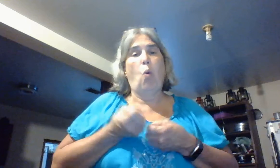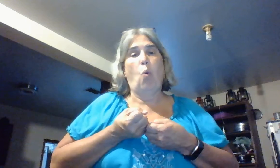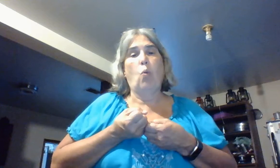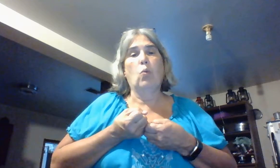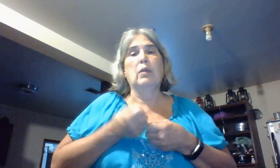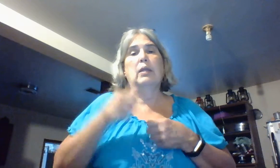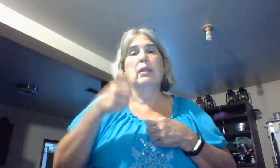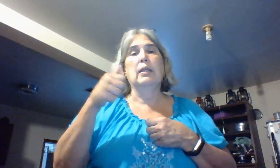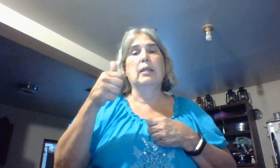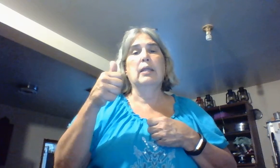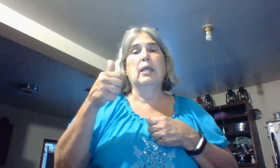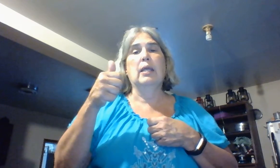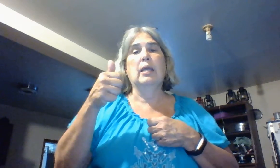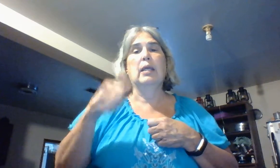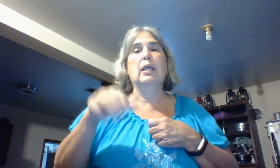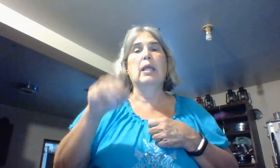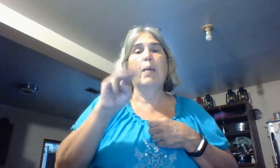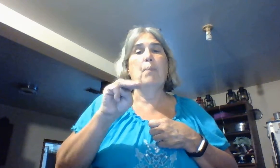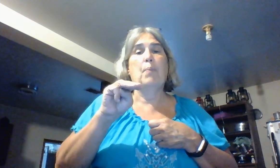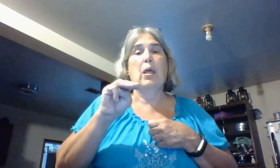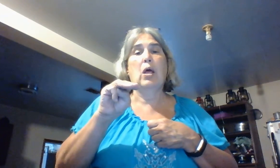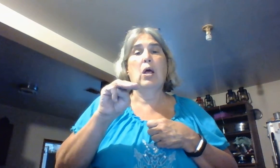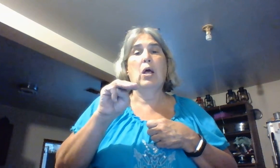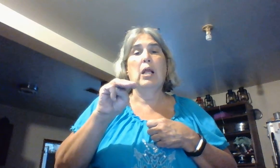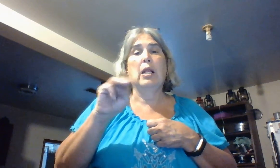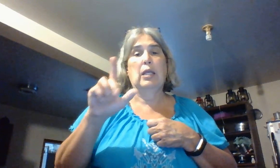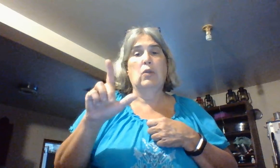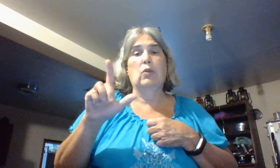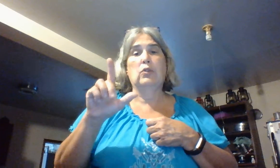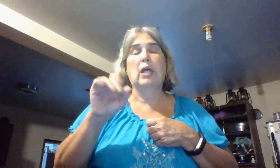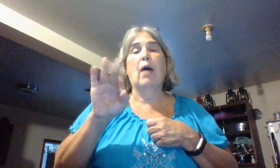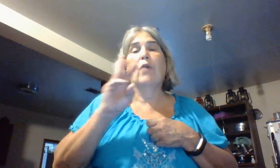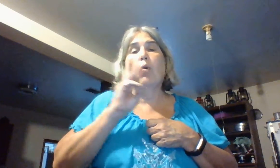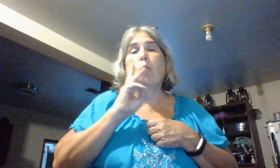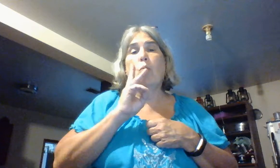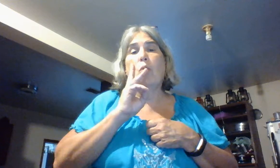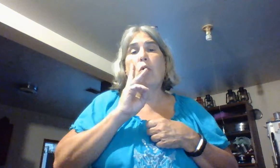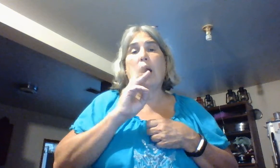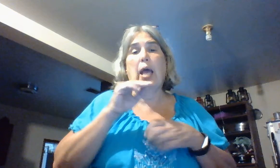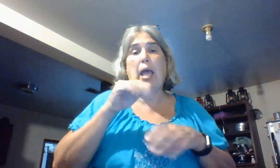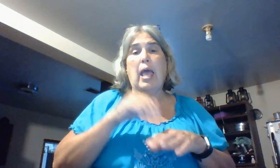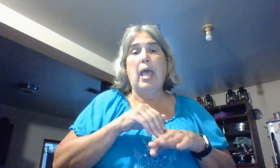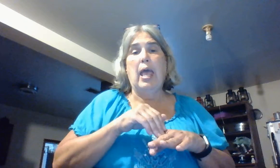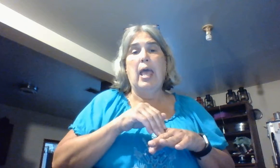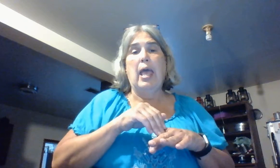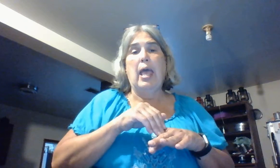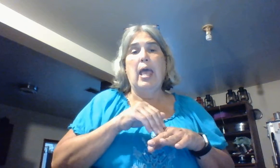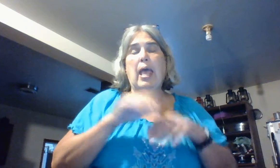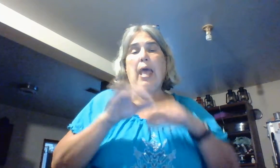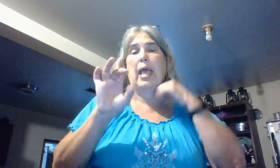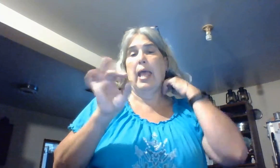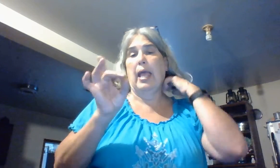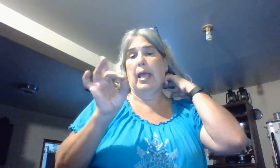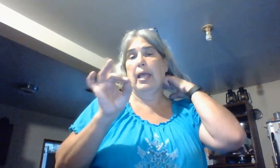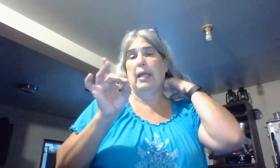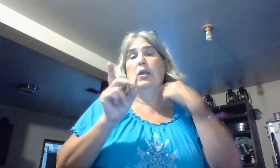10 milliliters of water. At 80 degrees, this box will hold 10 milliliters of water. Now, and I